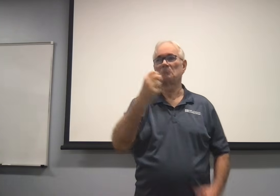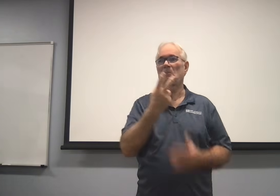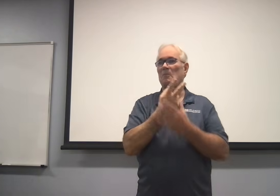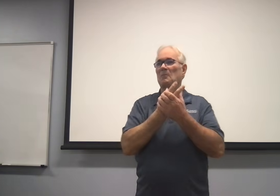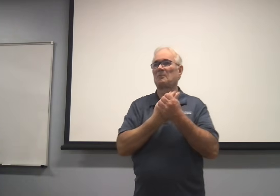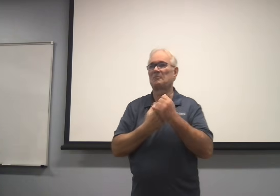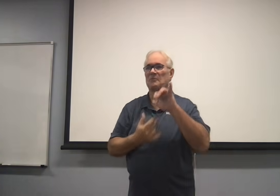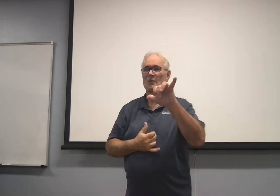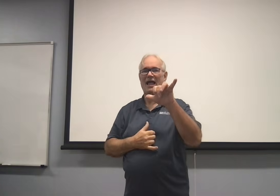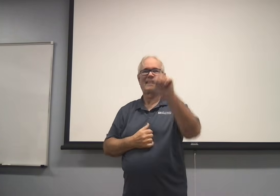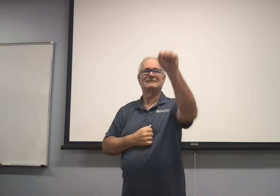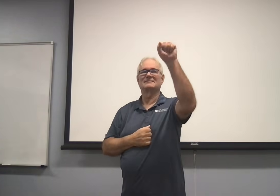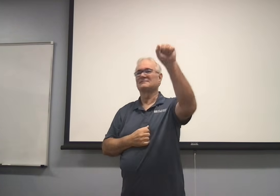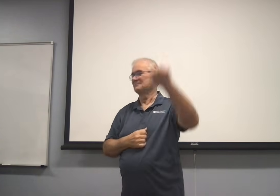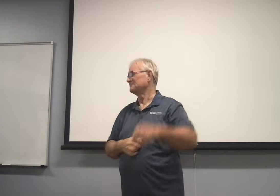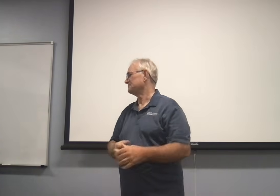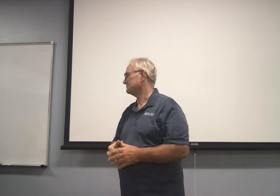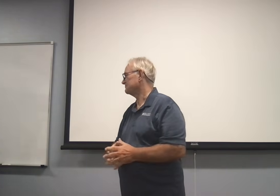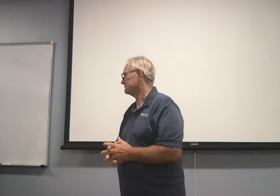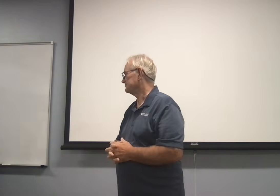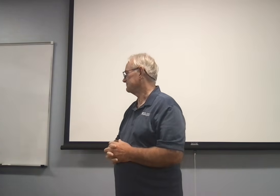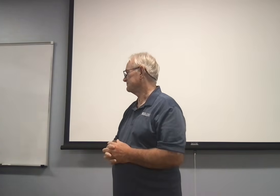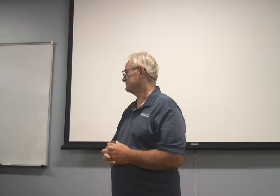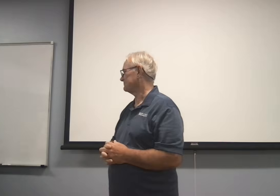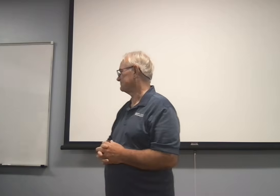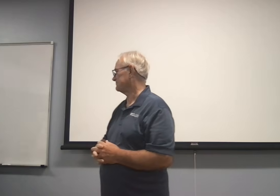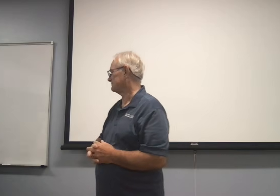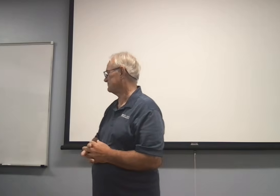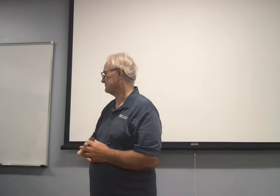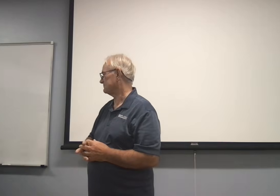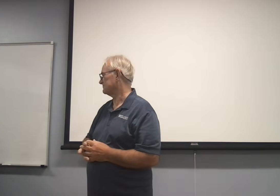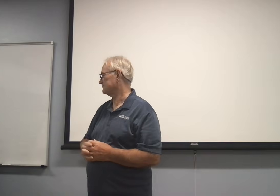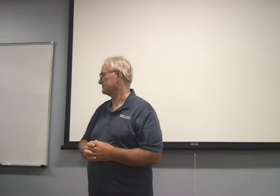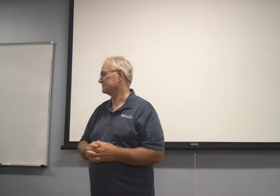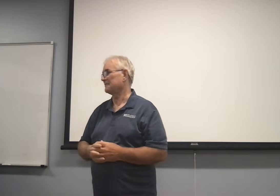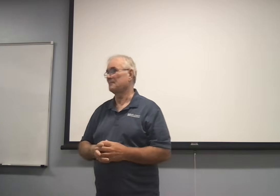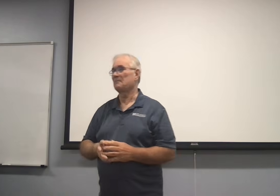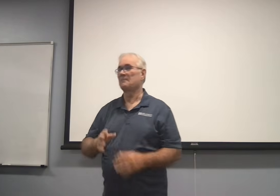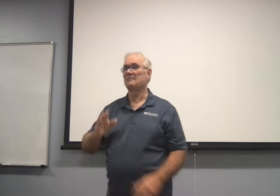yes with the S nodding up and down, but you can also Y-S.